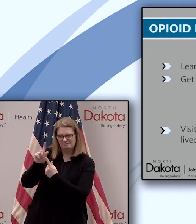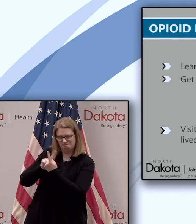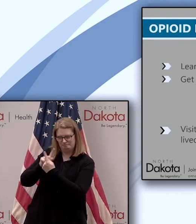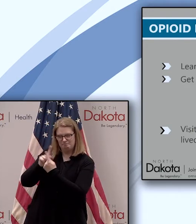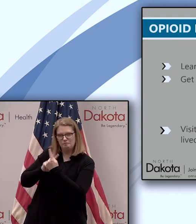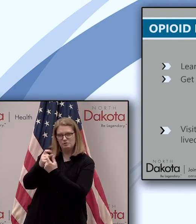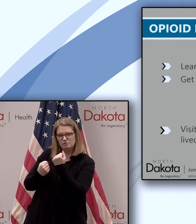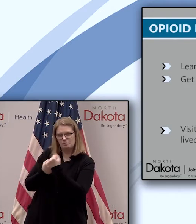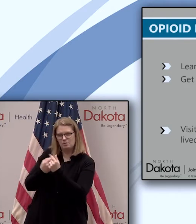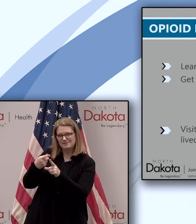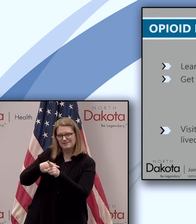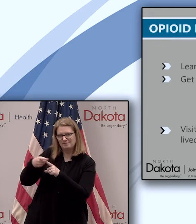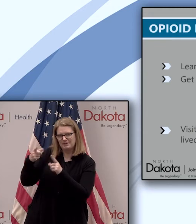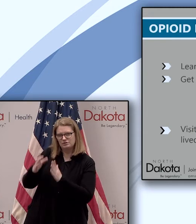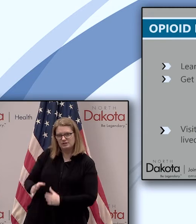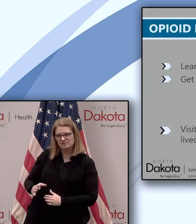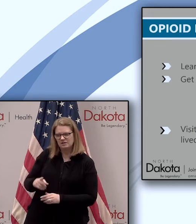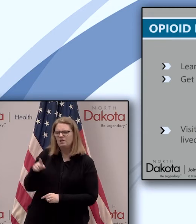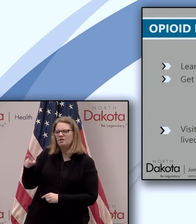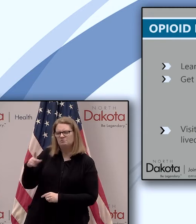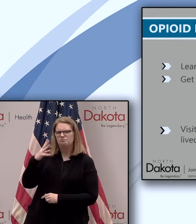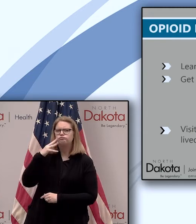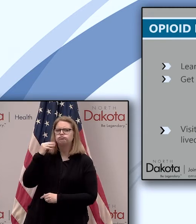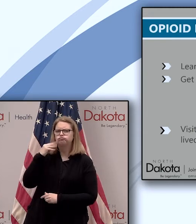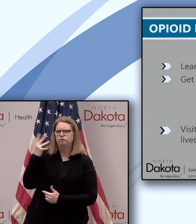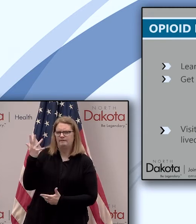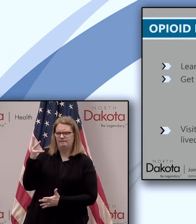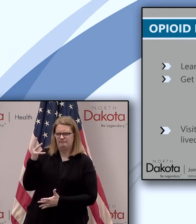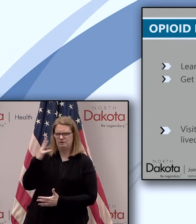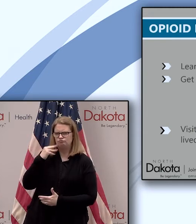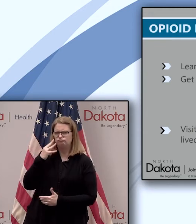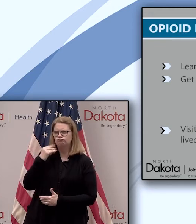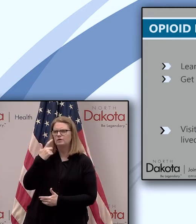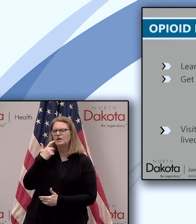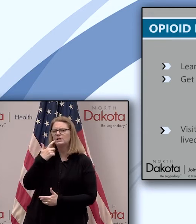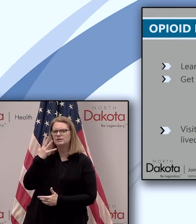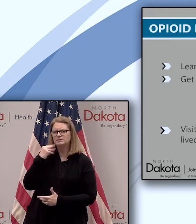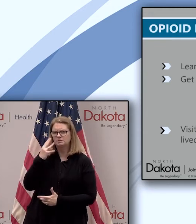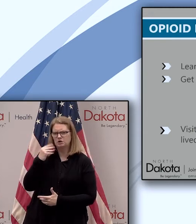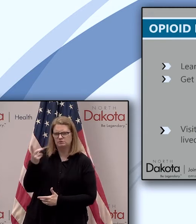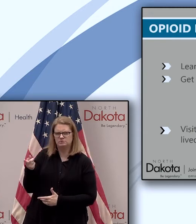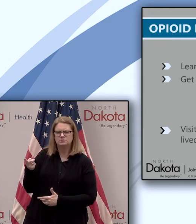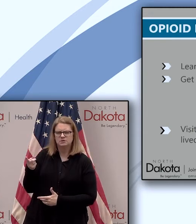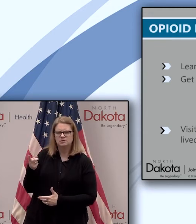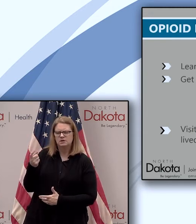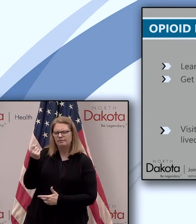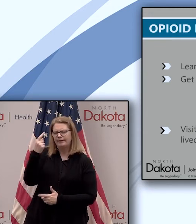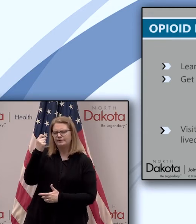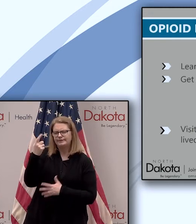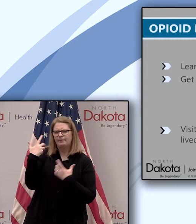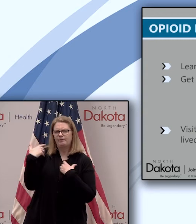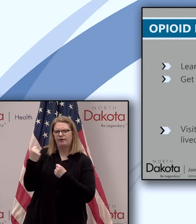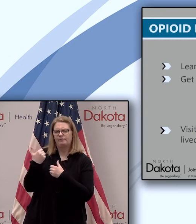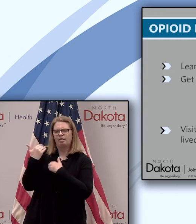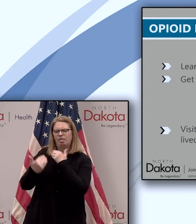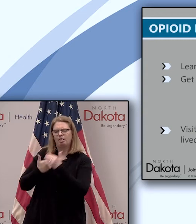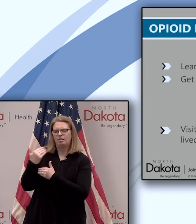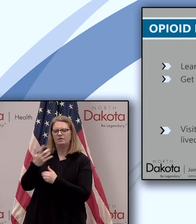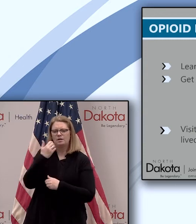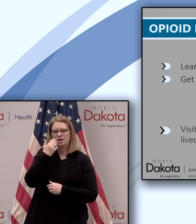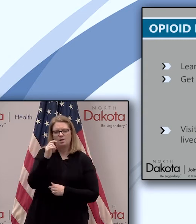the state of North Dakota, who's got lived experience in addiction, someone who understands the recovery journey,